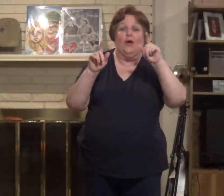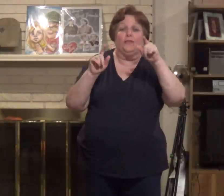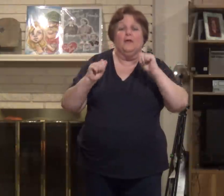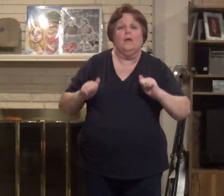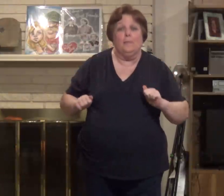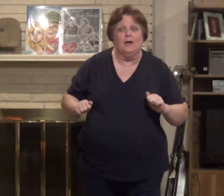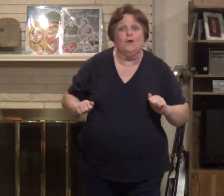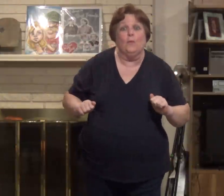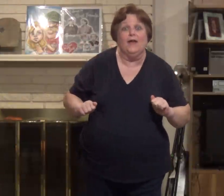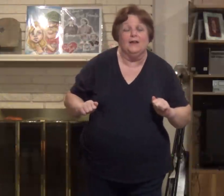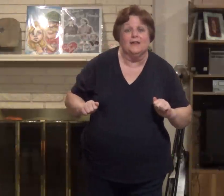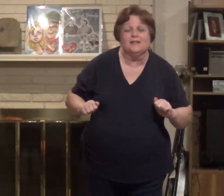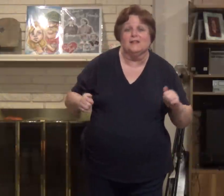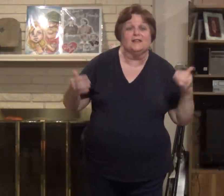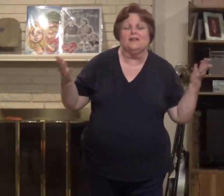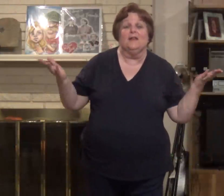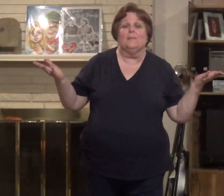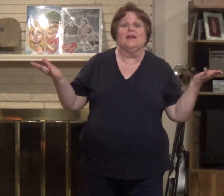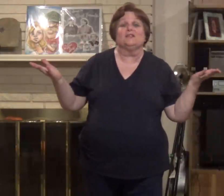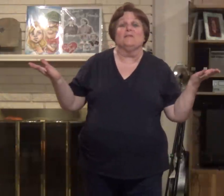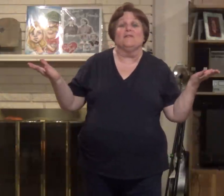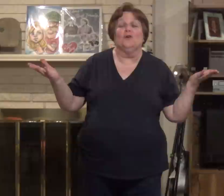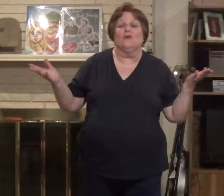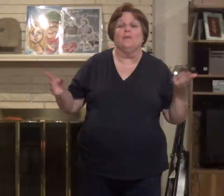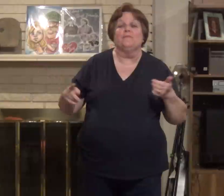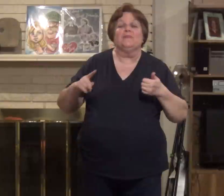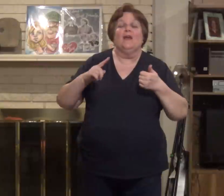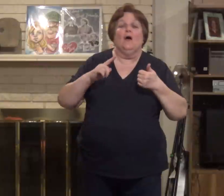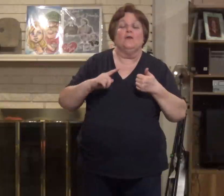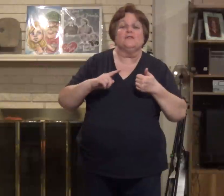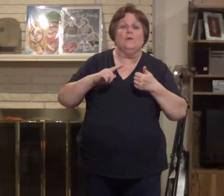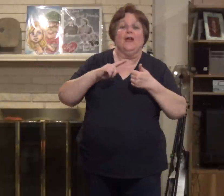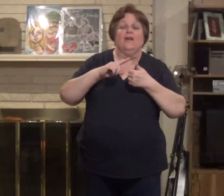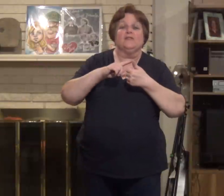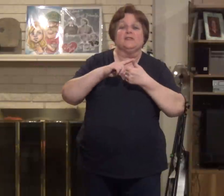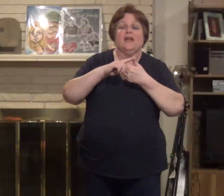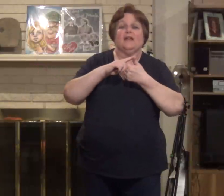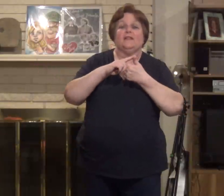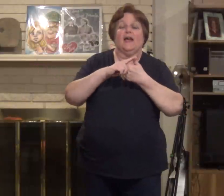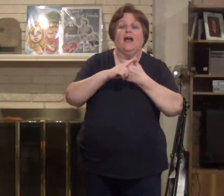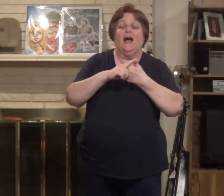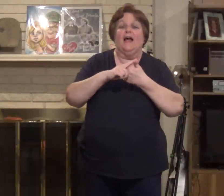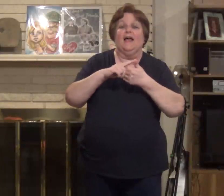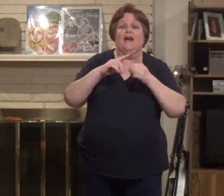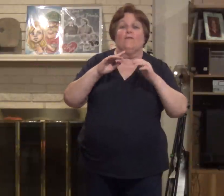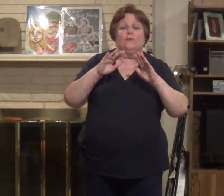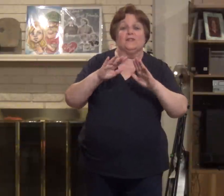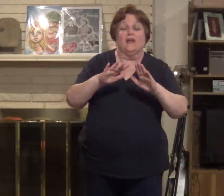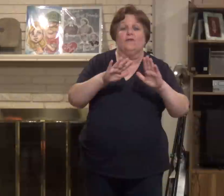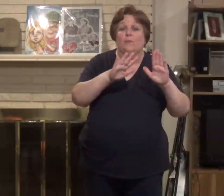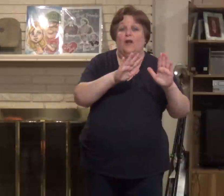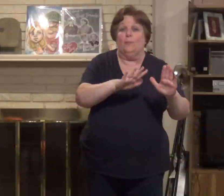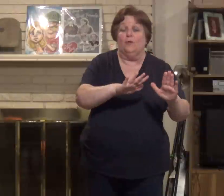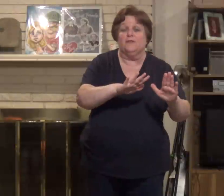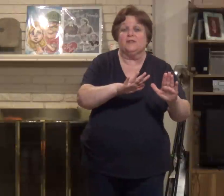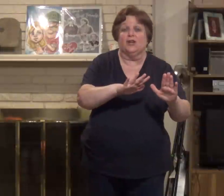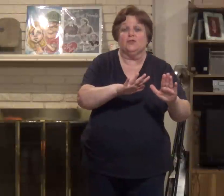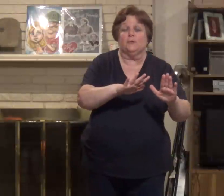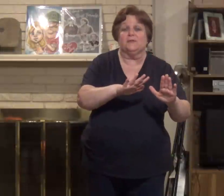health, but in a way it is, because it makes me feel good. Also, I have to say that I have resigned from a couple of the scheduling